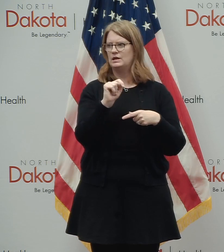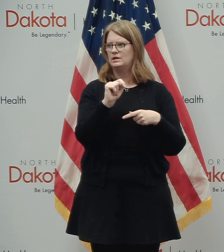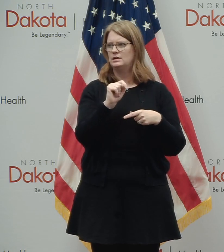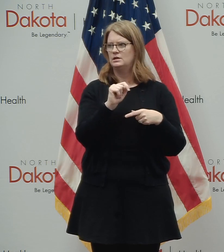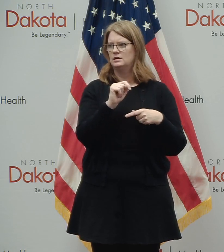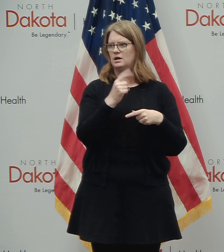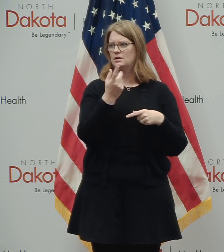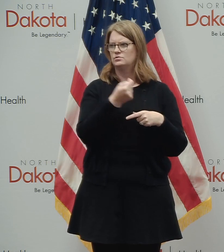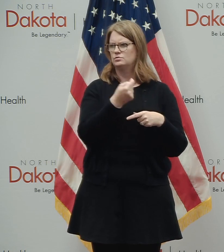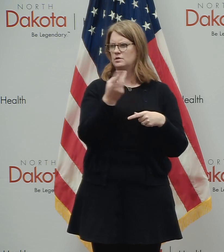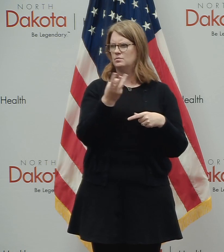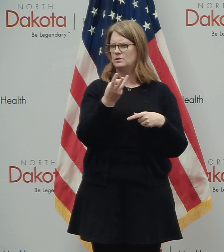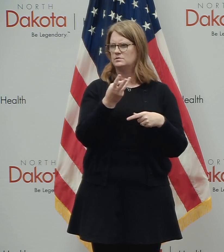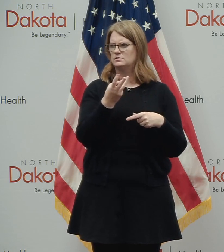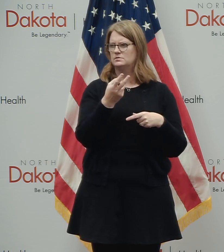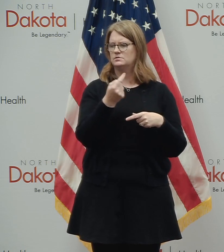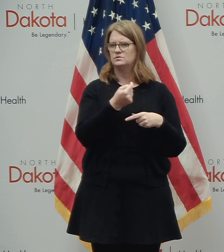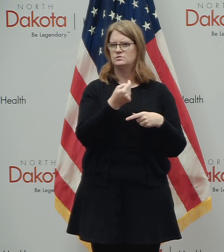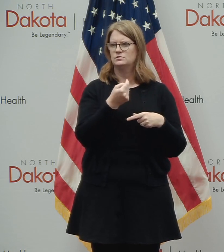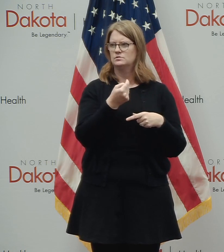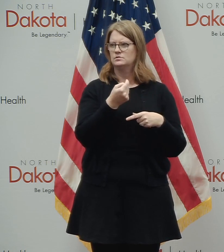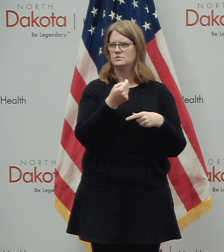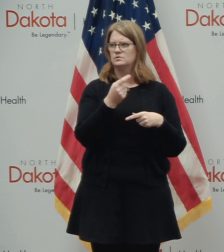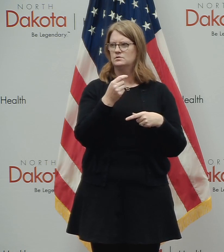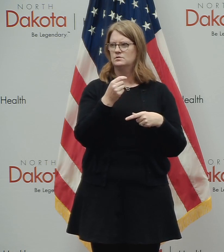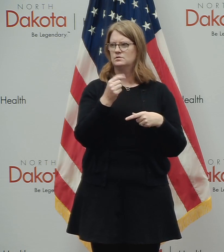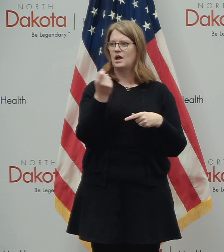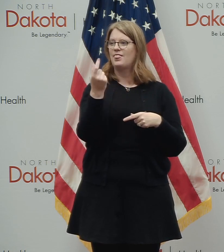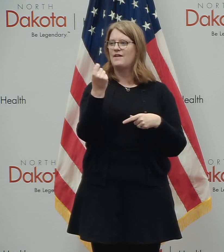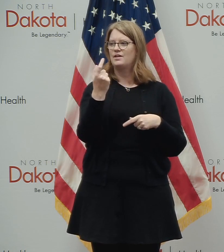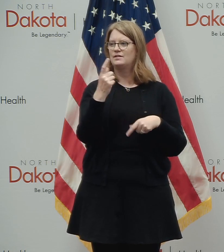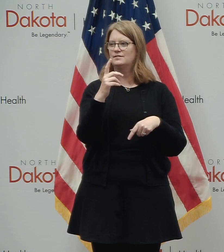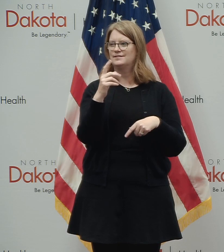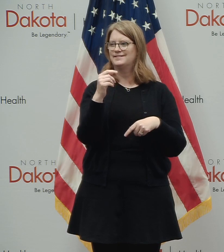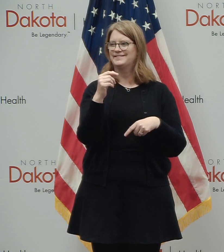Wednesday. Thursday, October 8th at 11